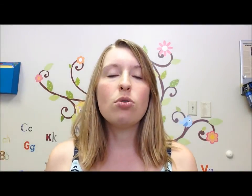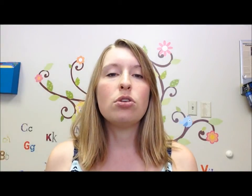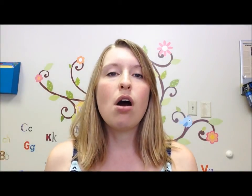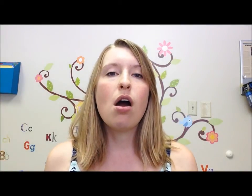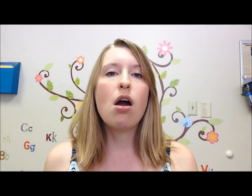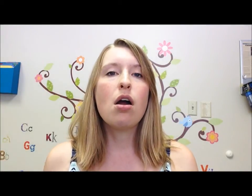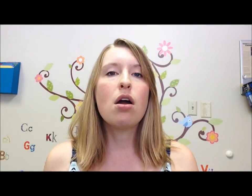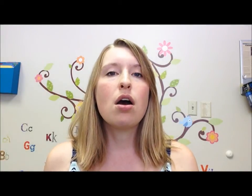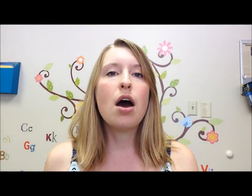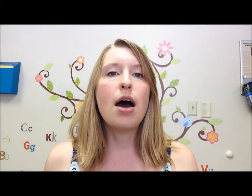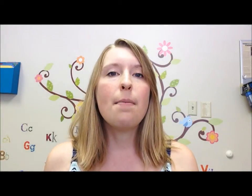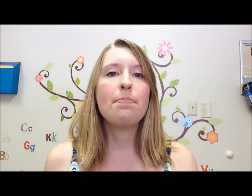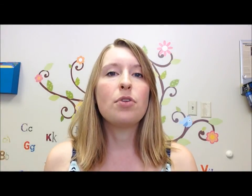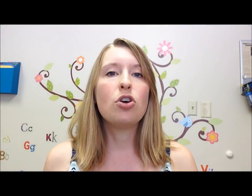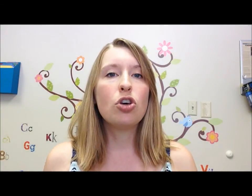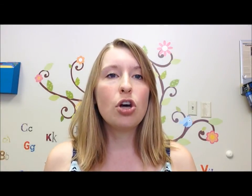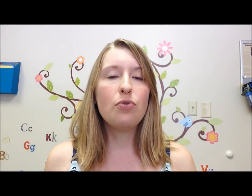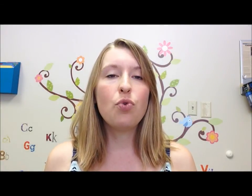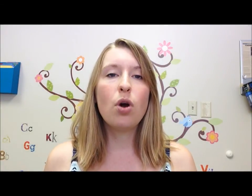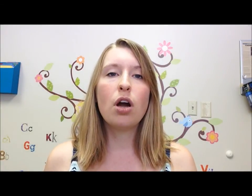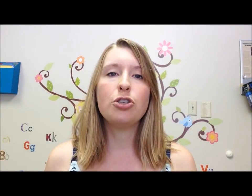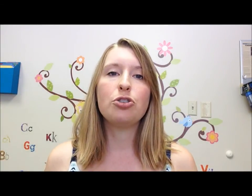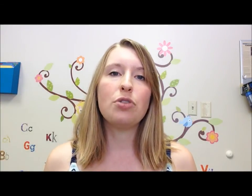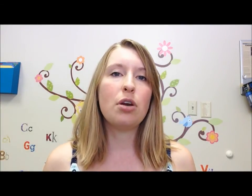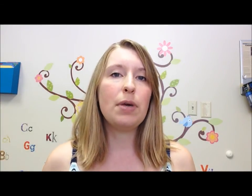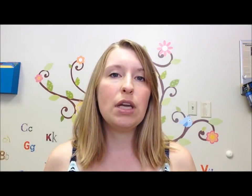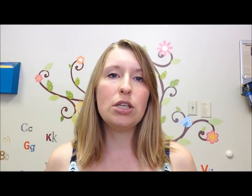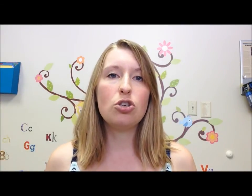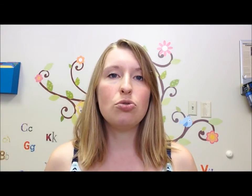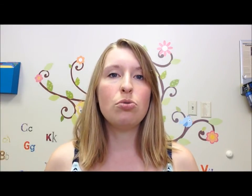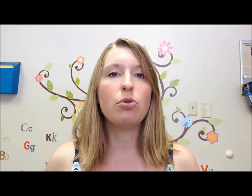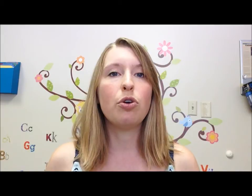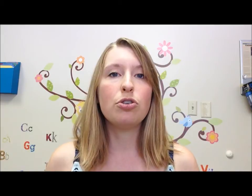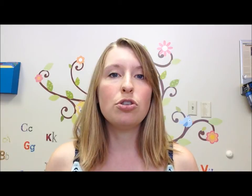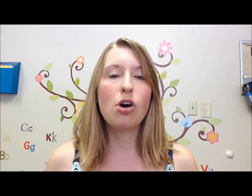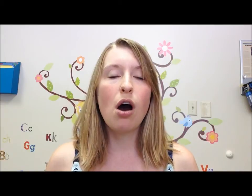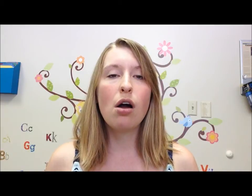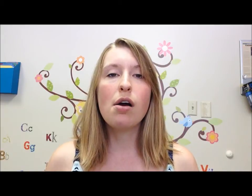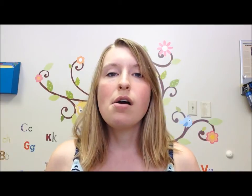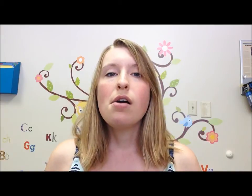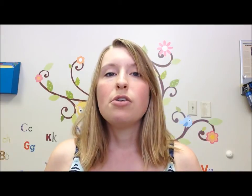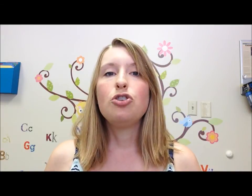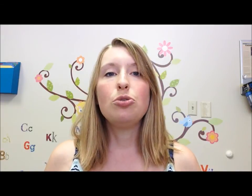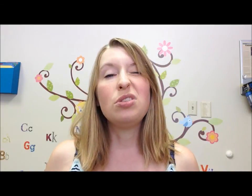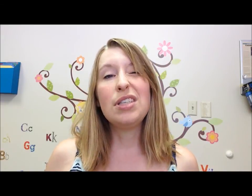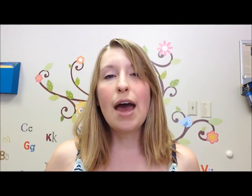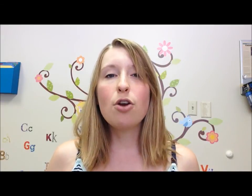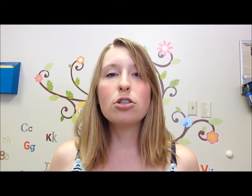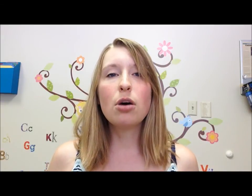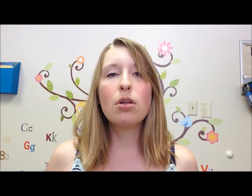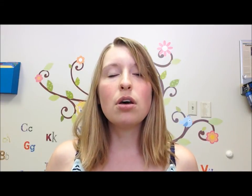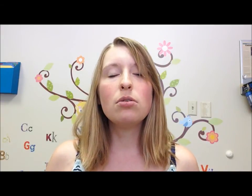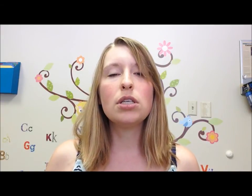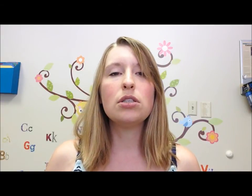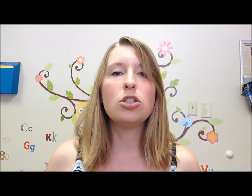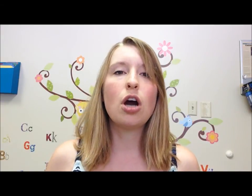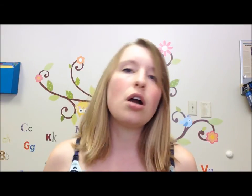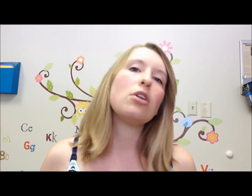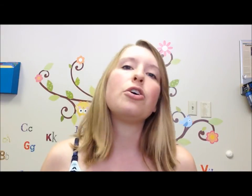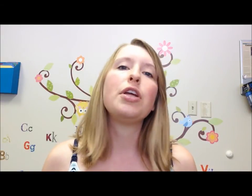are good for children that are beginning to learn to talk. choose 10 or so of those and start learning